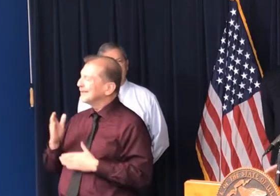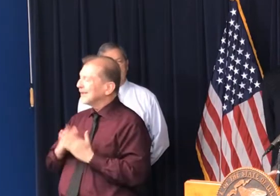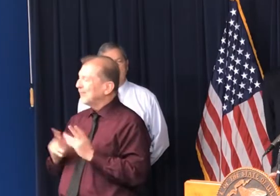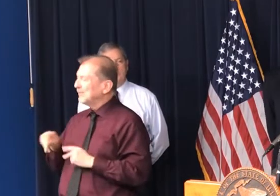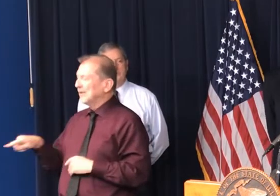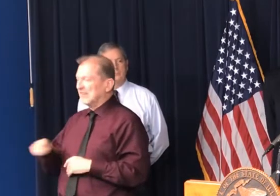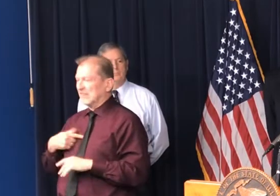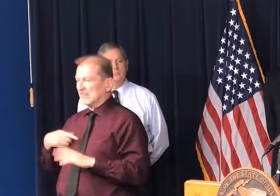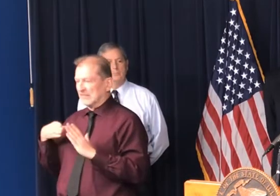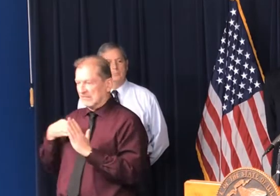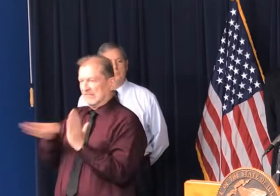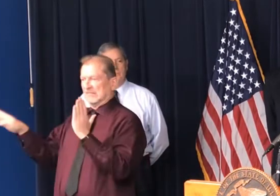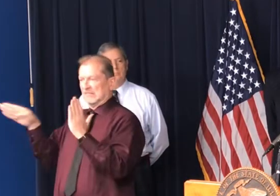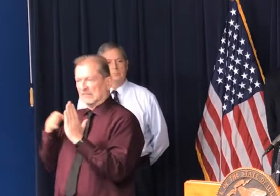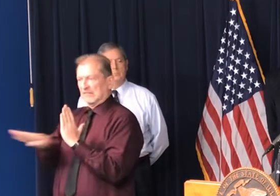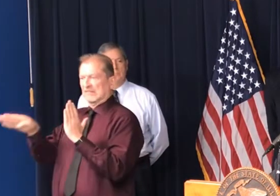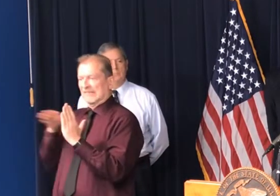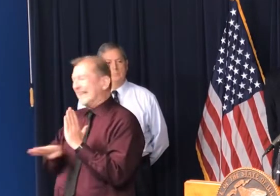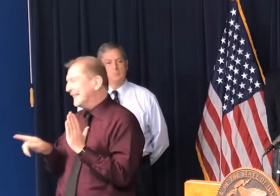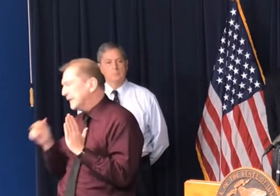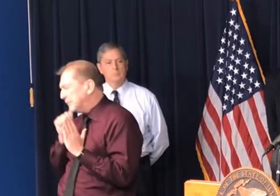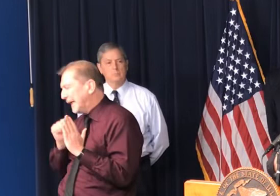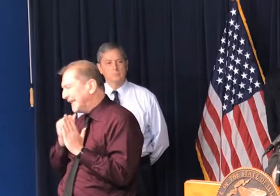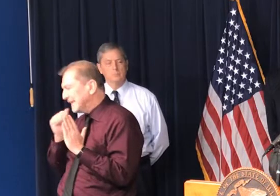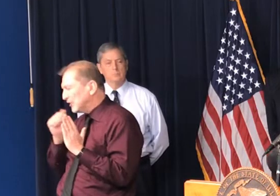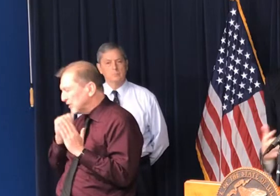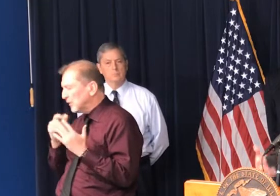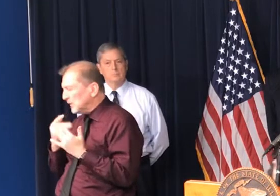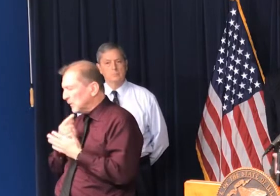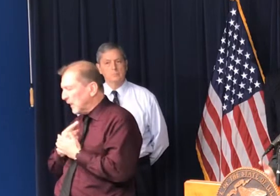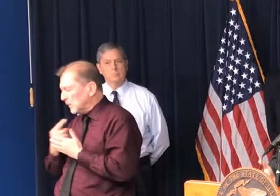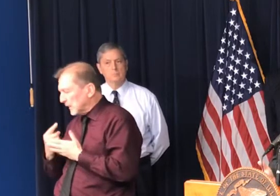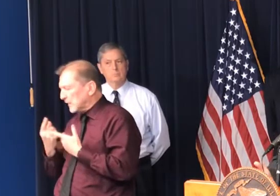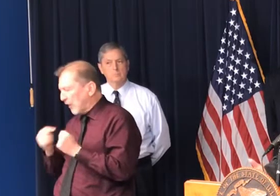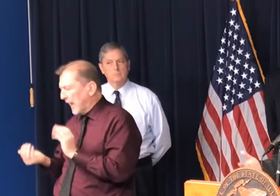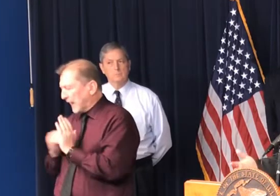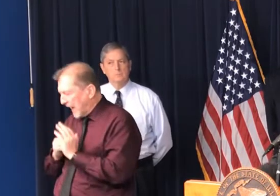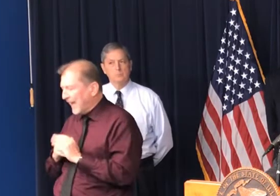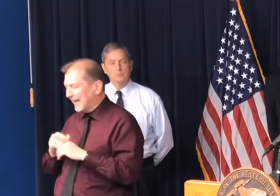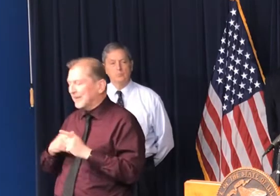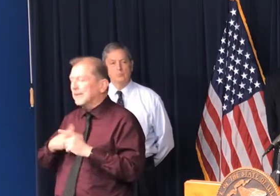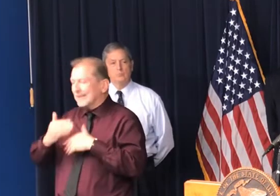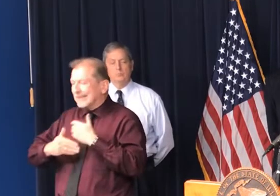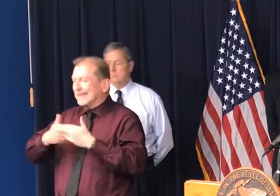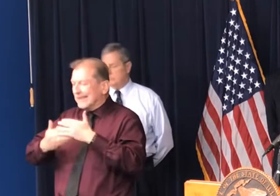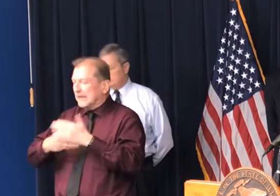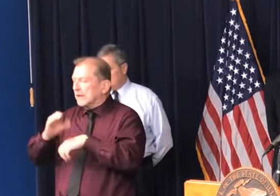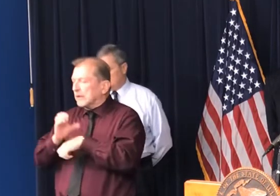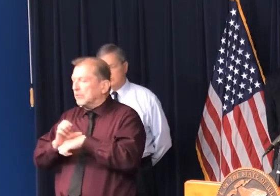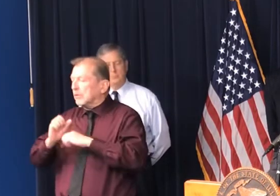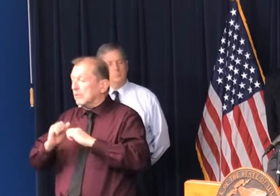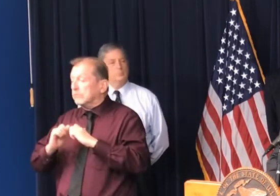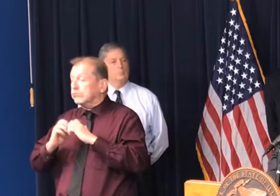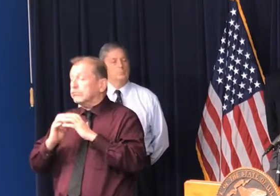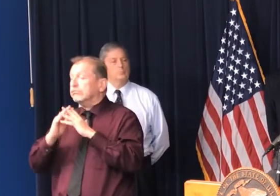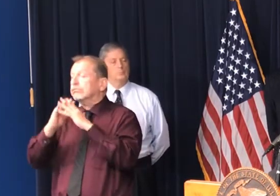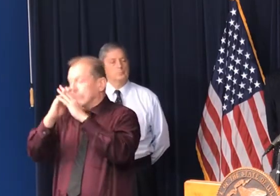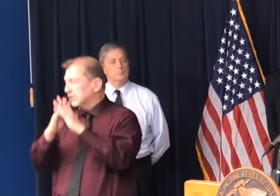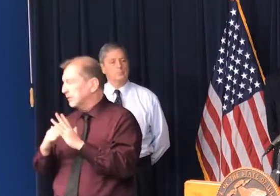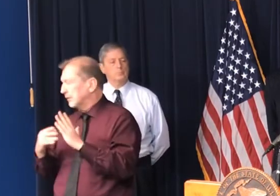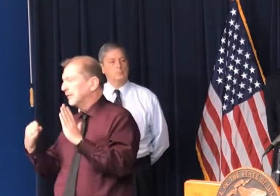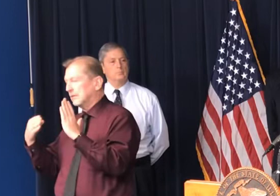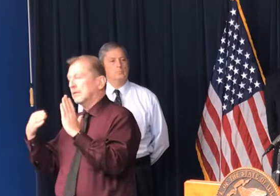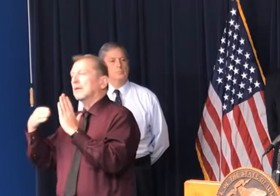be patient, at least for now. Over the course of this week, those changes are coming online. I can't guarantee that it's going